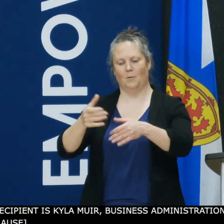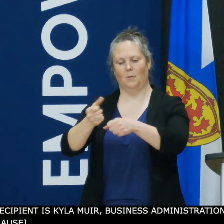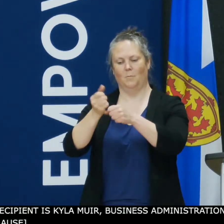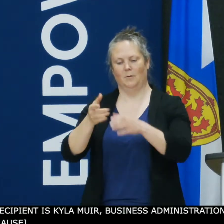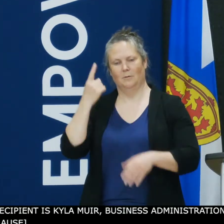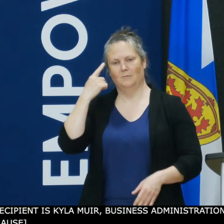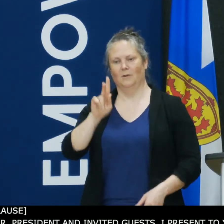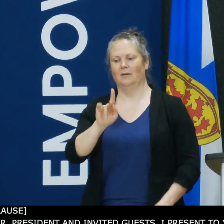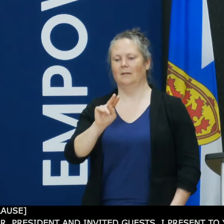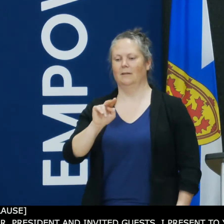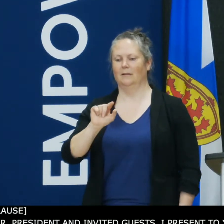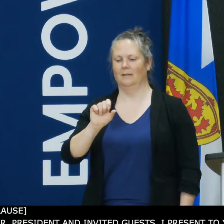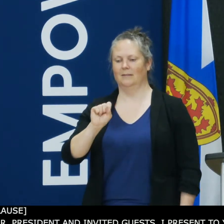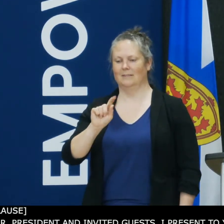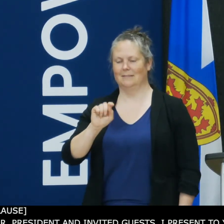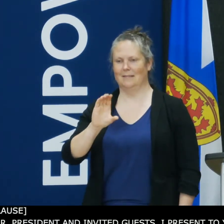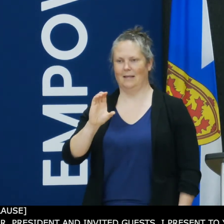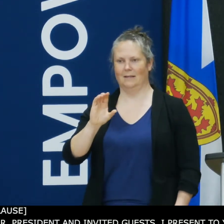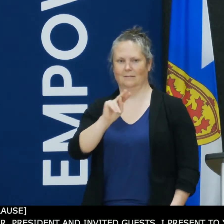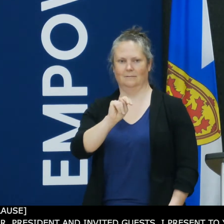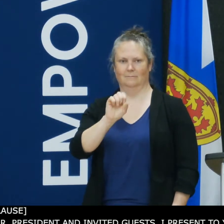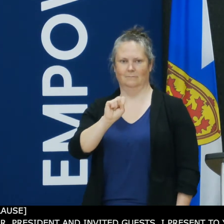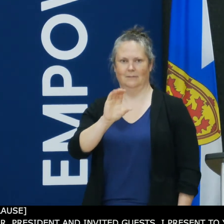Nova Scotia Community College.